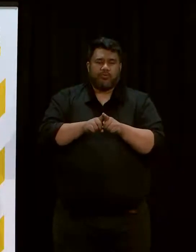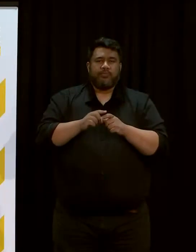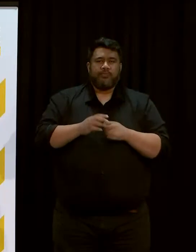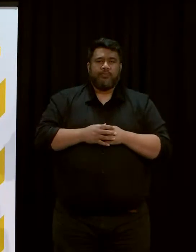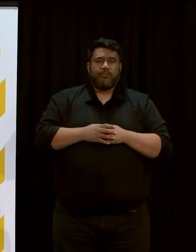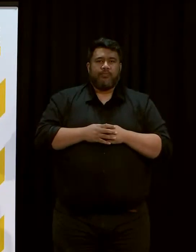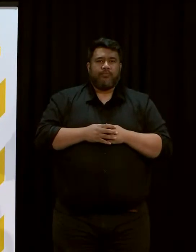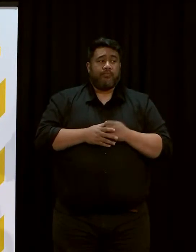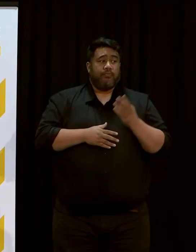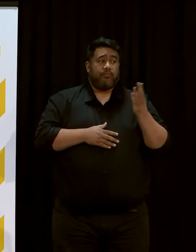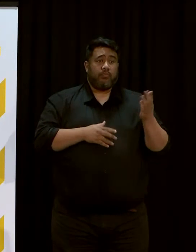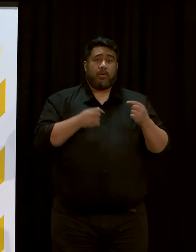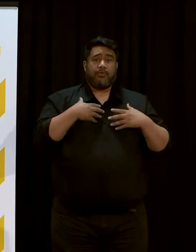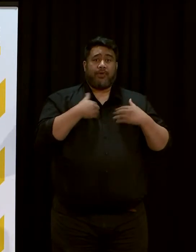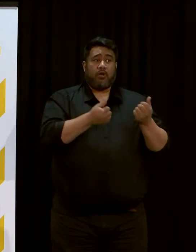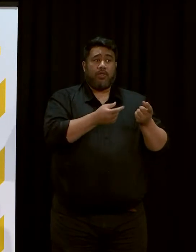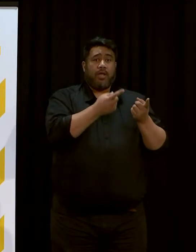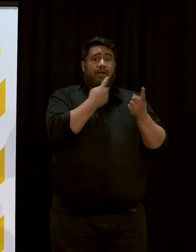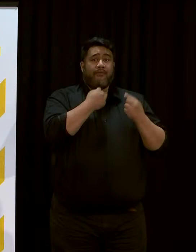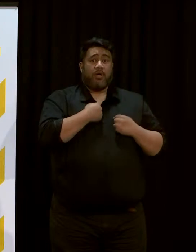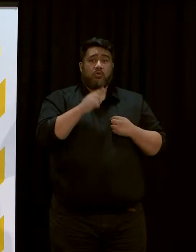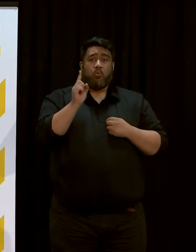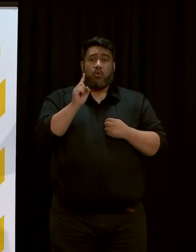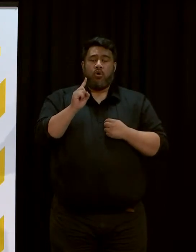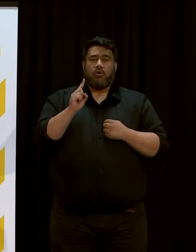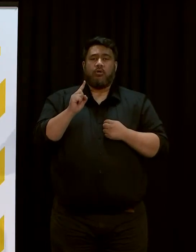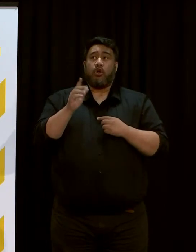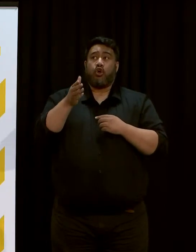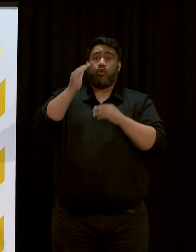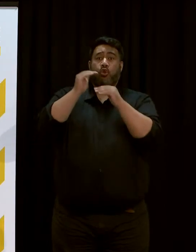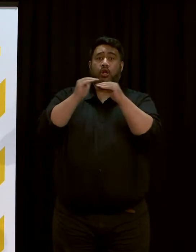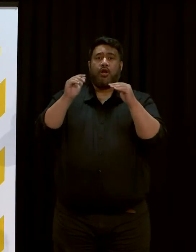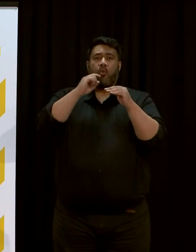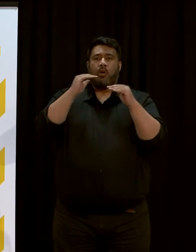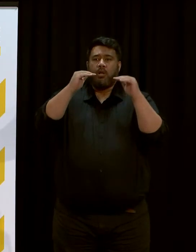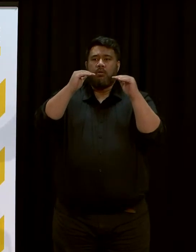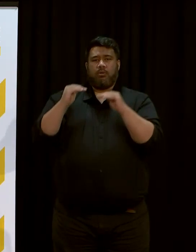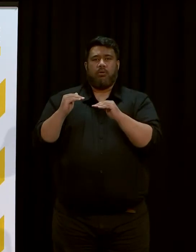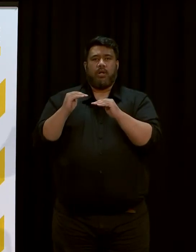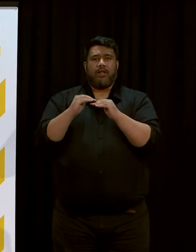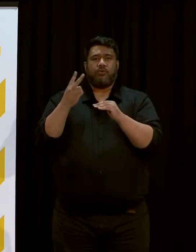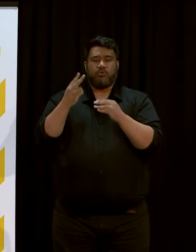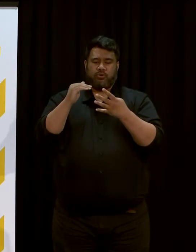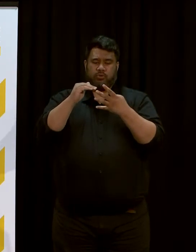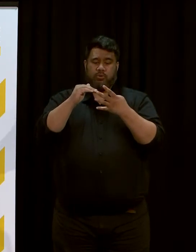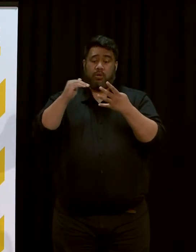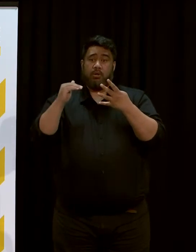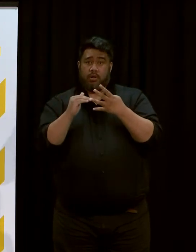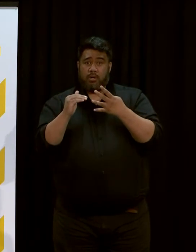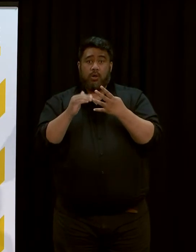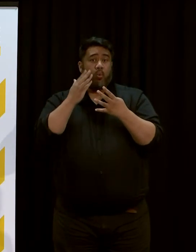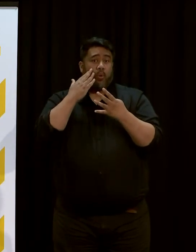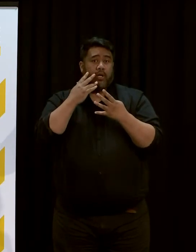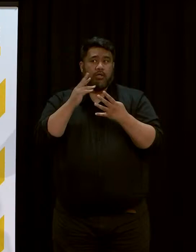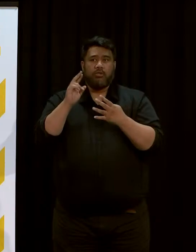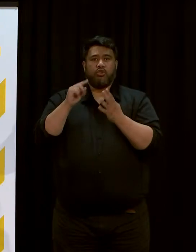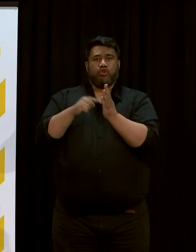the Director General of Health, Northland will move to alert level 2 at 11:59 p.m. on Tuesday, the